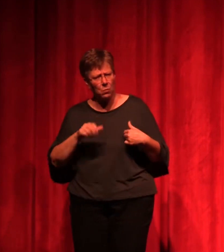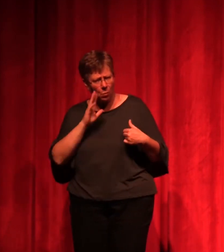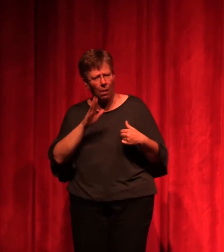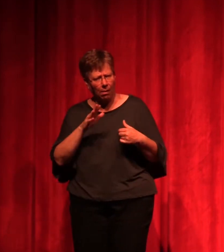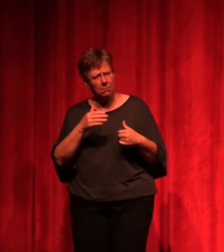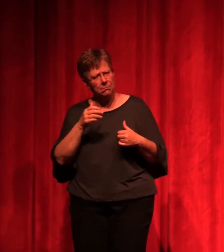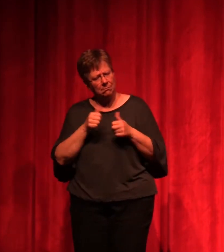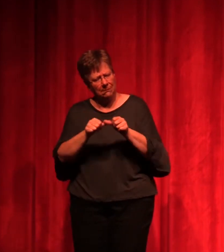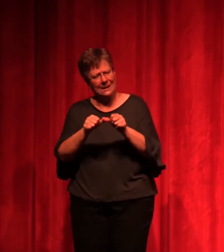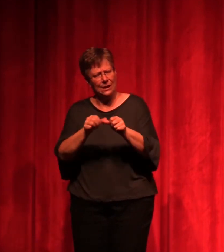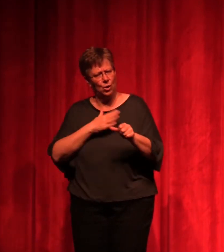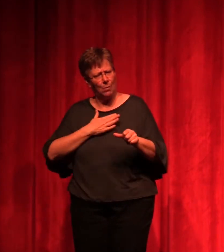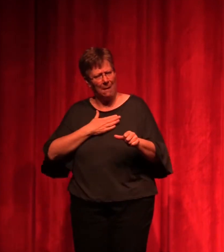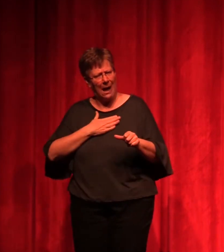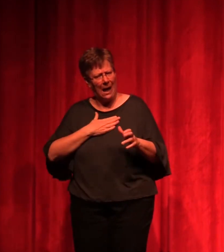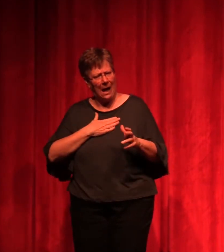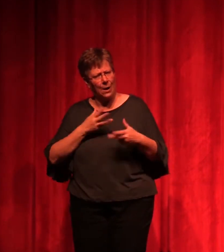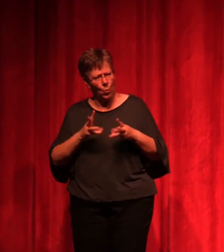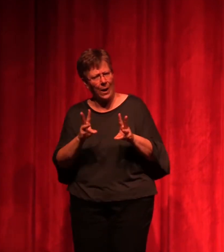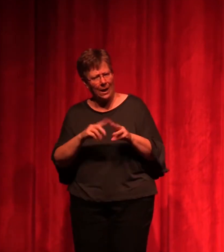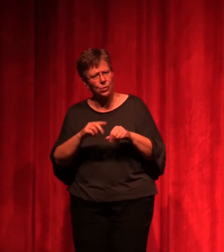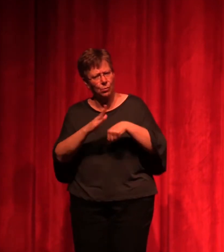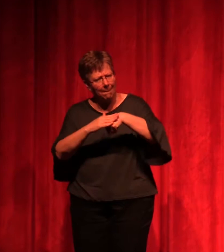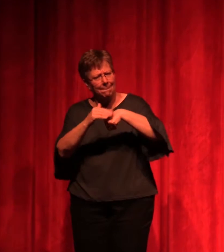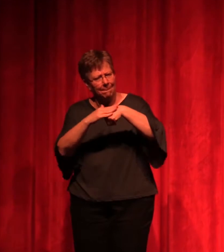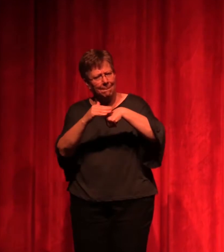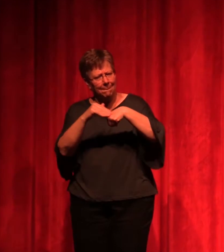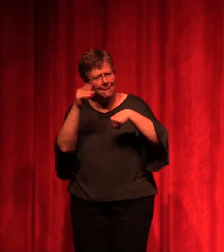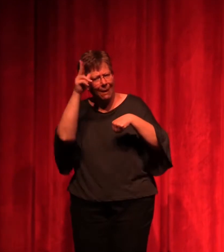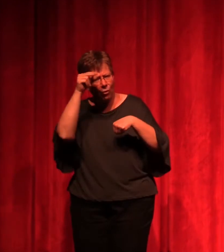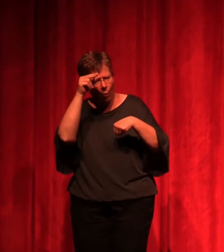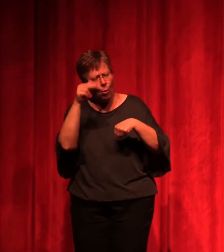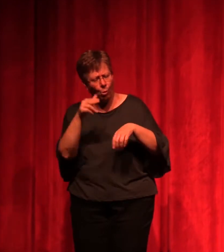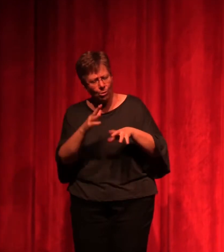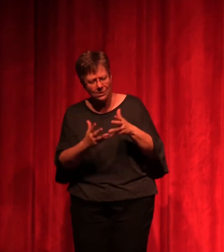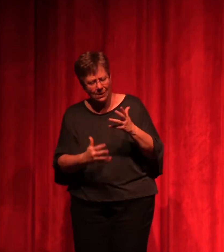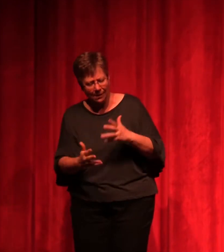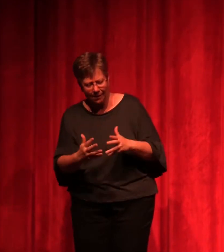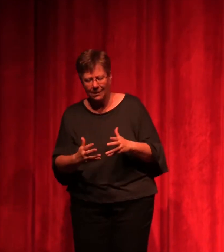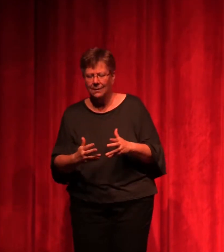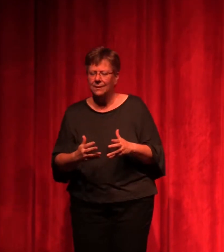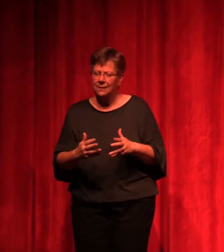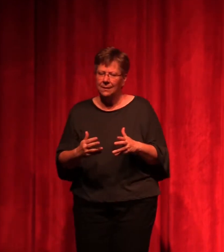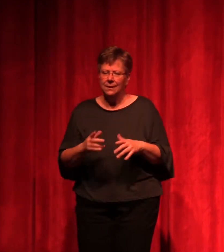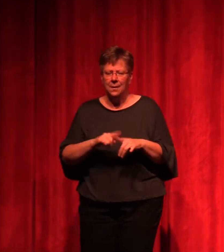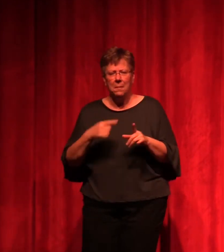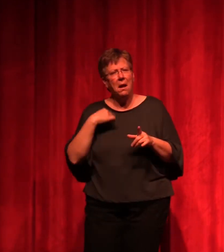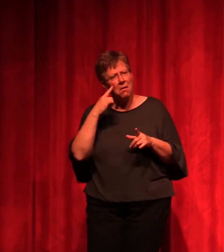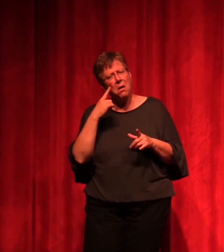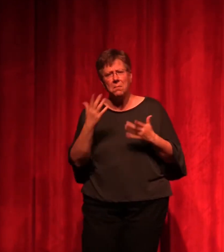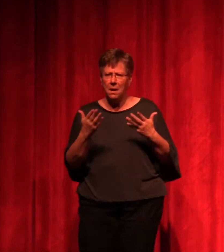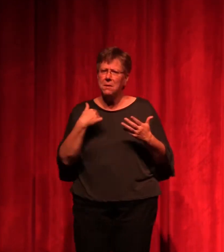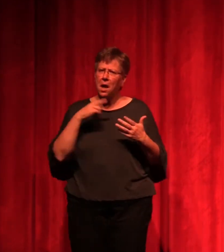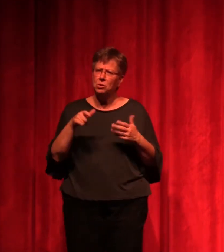that I thought you had to be born to it. I thought you had to be raised in it, but maybe it's something that I could apply myself and work on. So